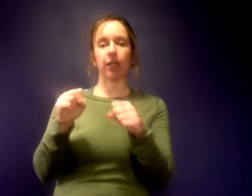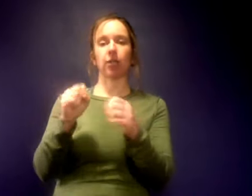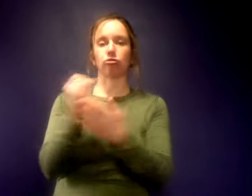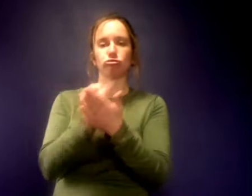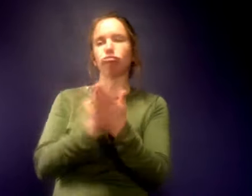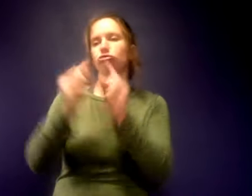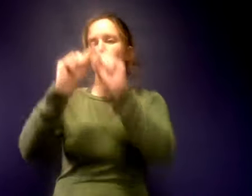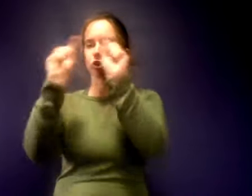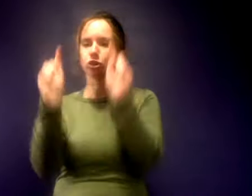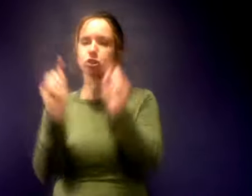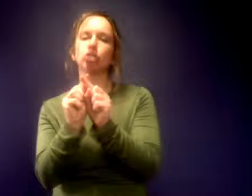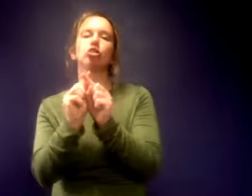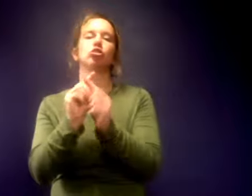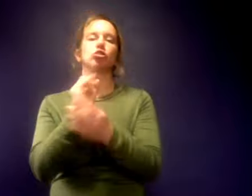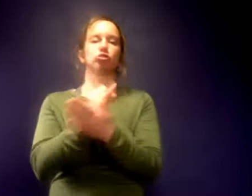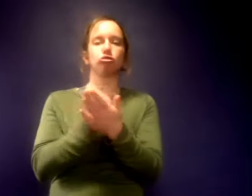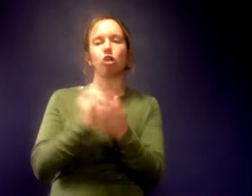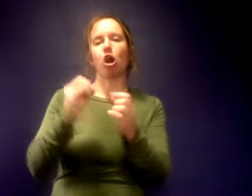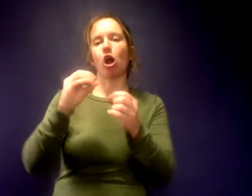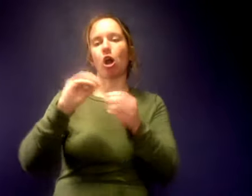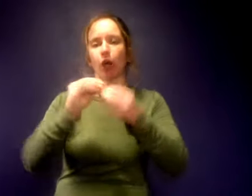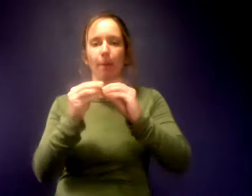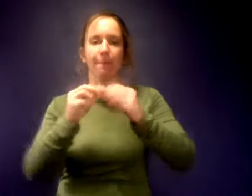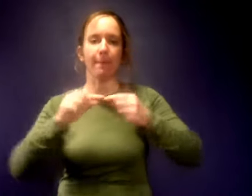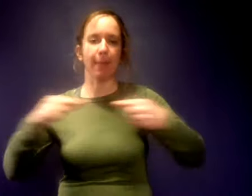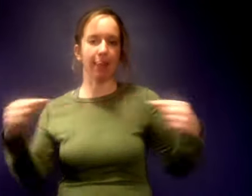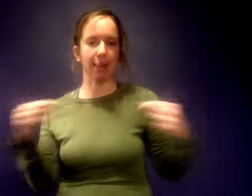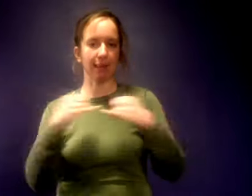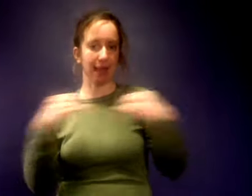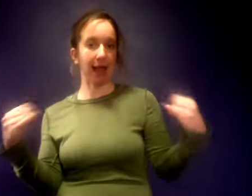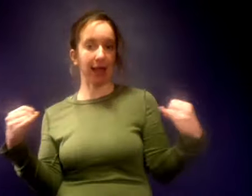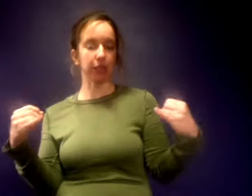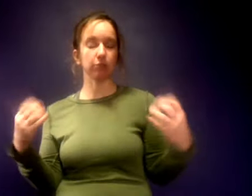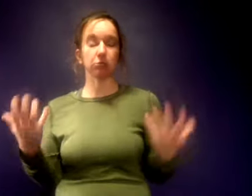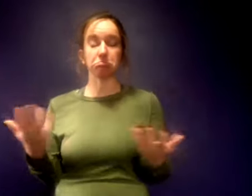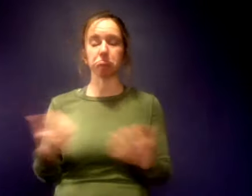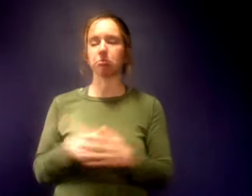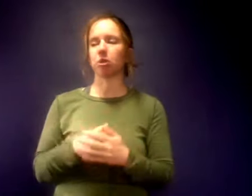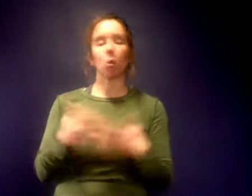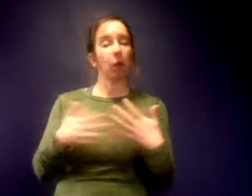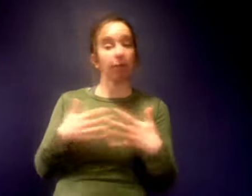I think you might be ready to tackle the addition problems. Have fun.